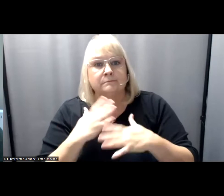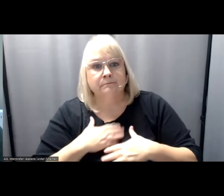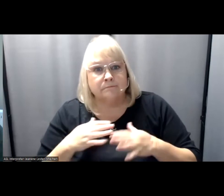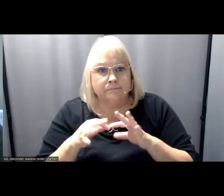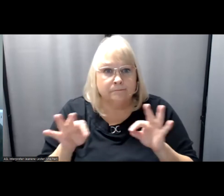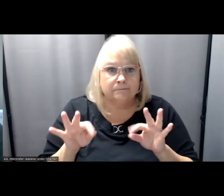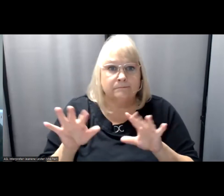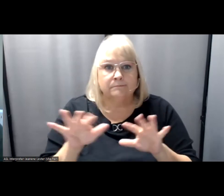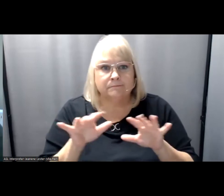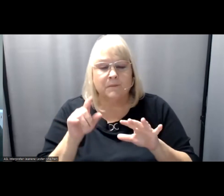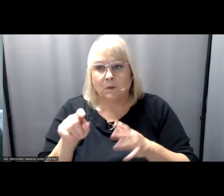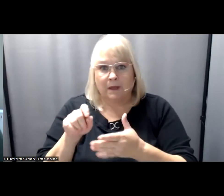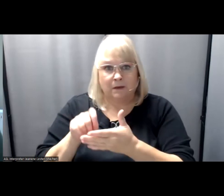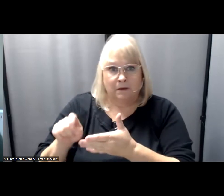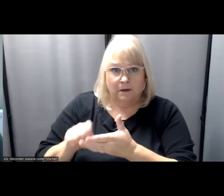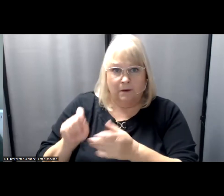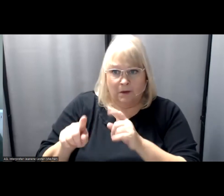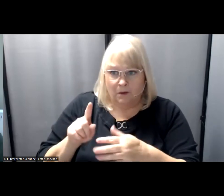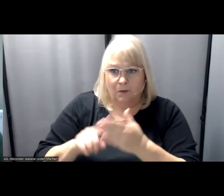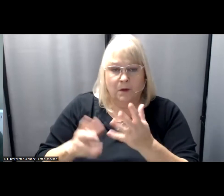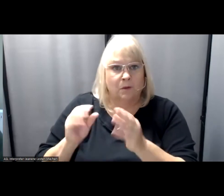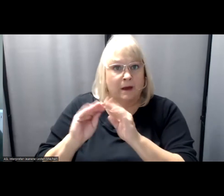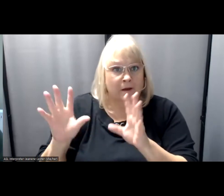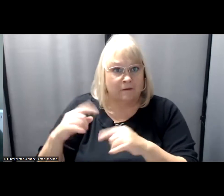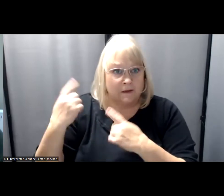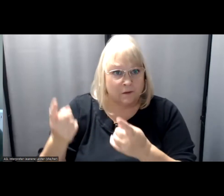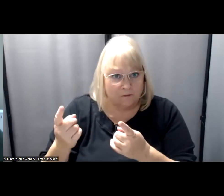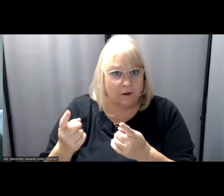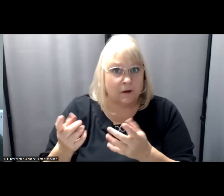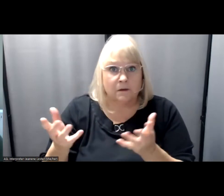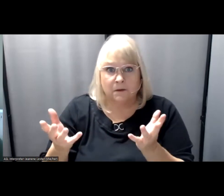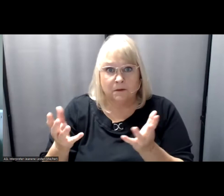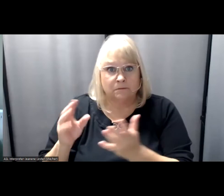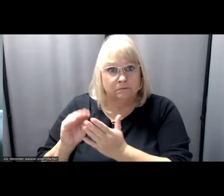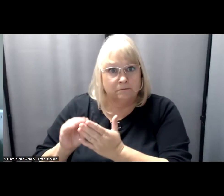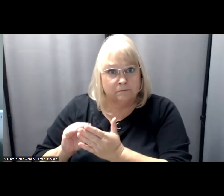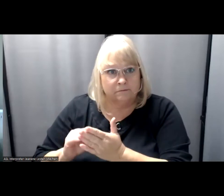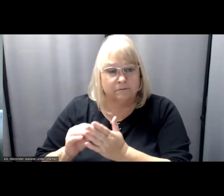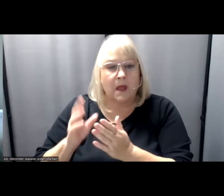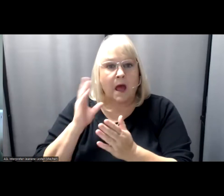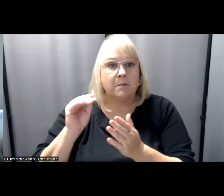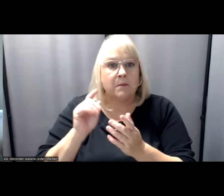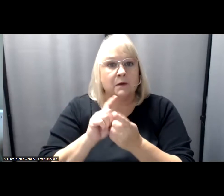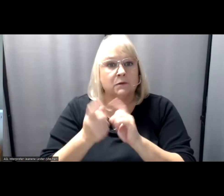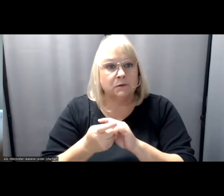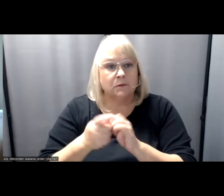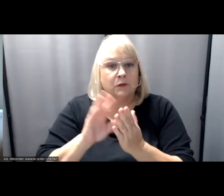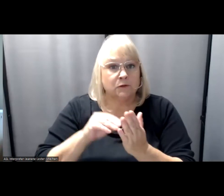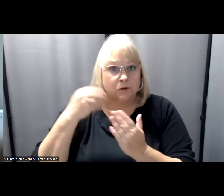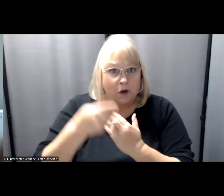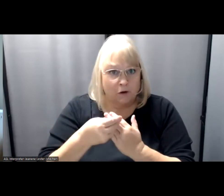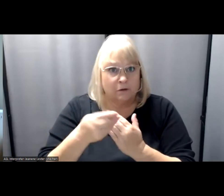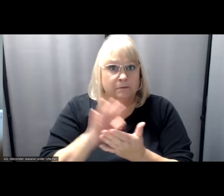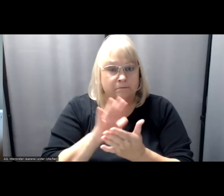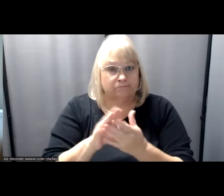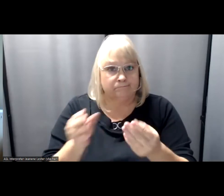questions. What do you want clarified so far? I'm going to switch charts. I'll be right back. We're going to look at